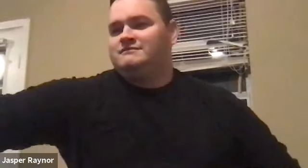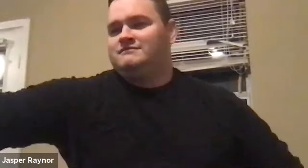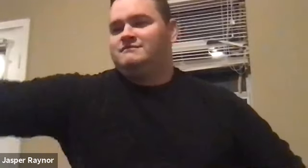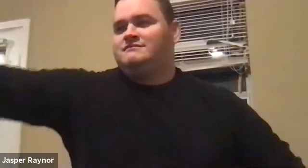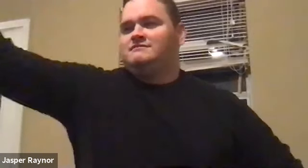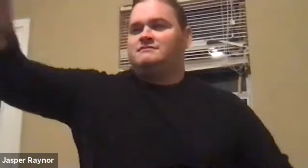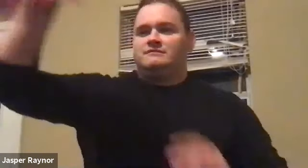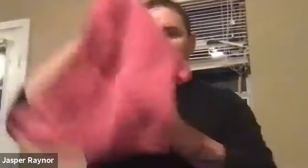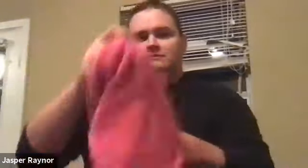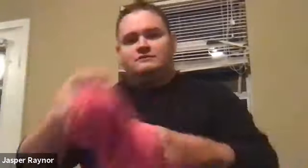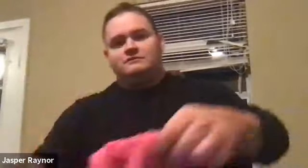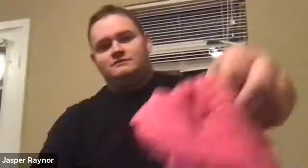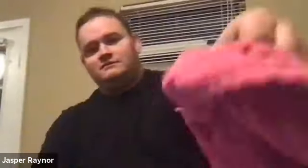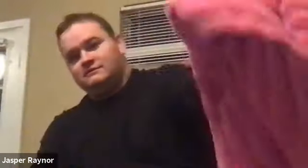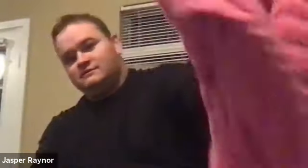Oh, good. Oh Lord.